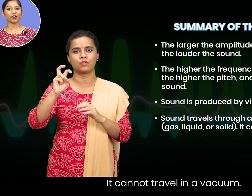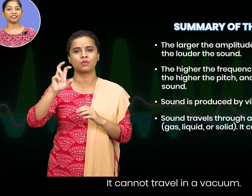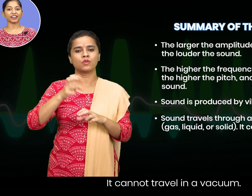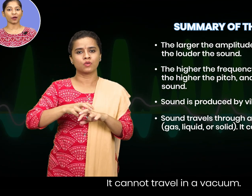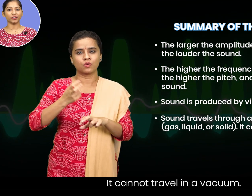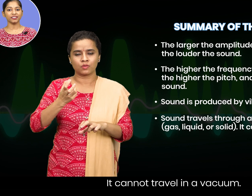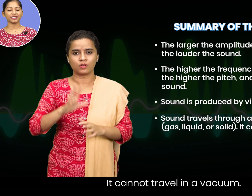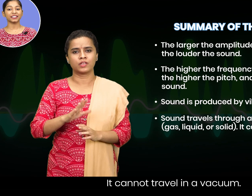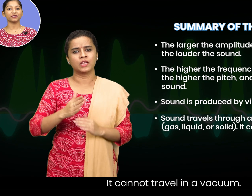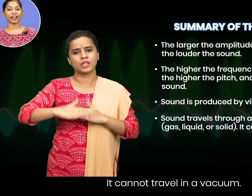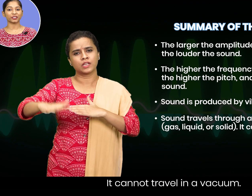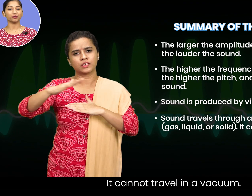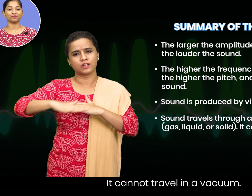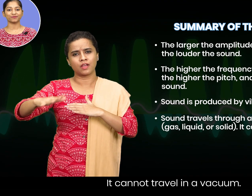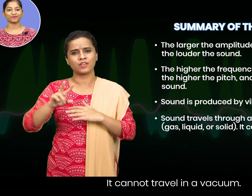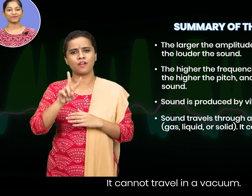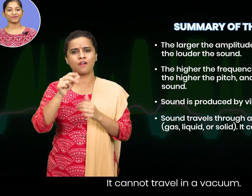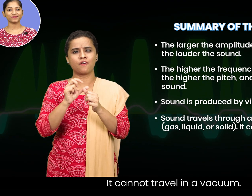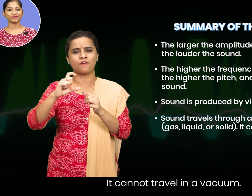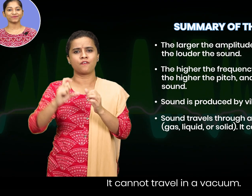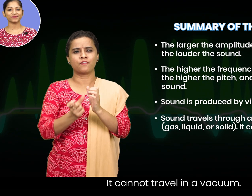It cannot travel in a vacuum.